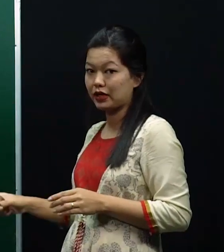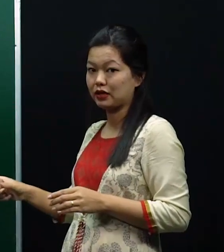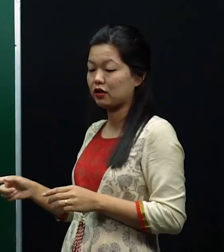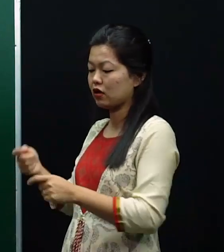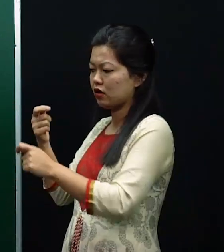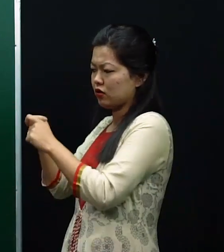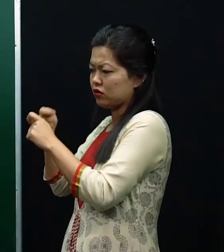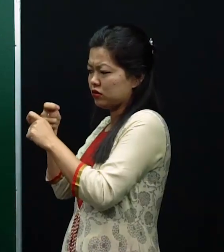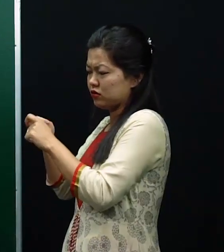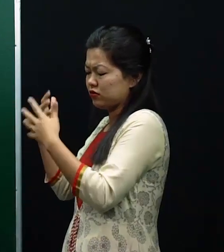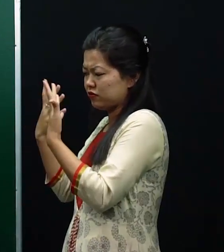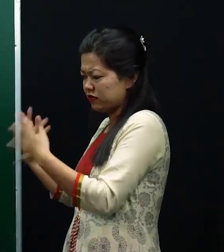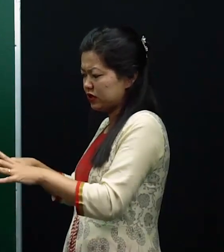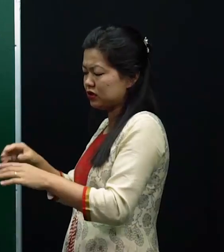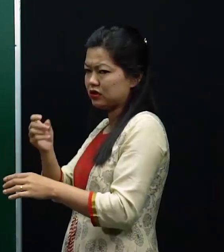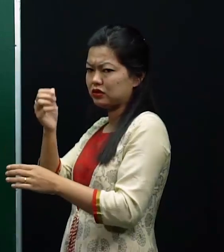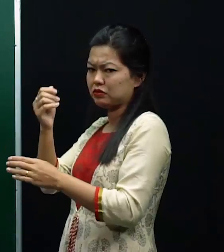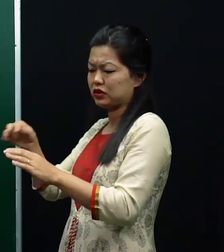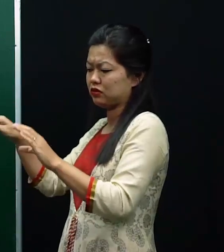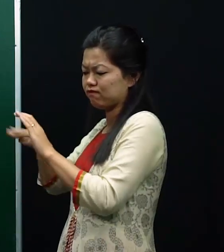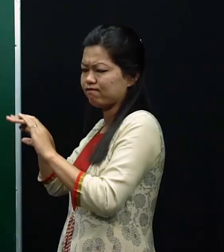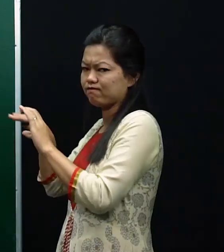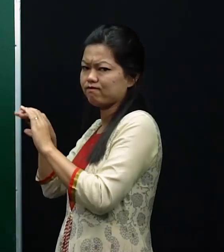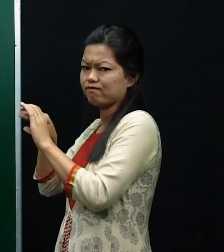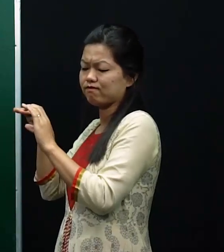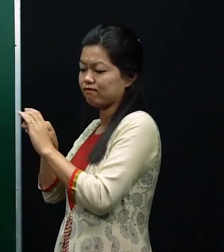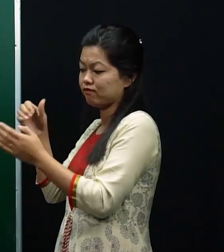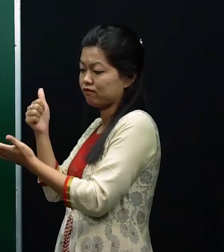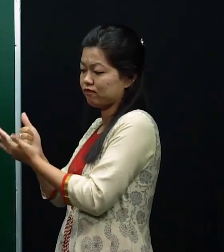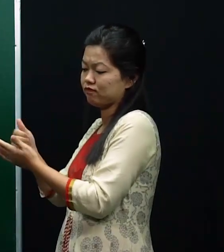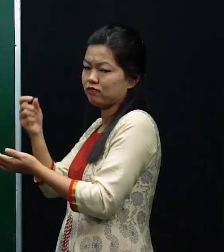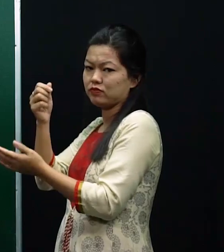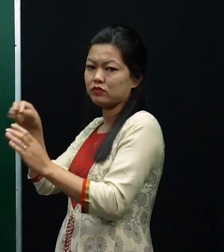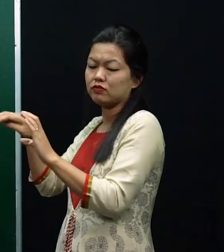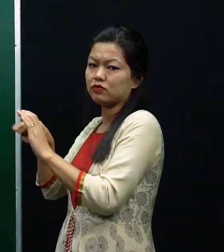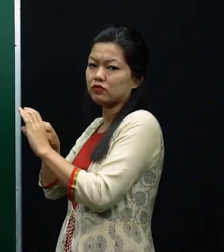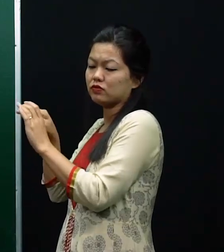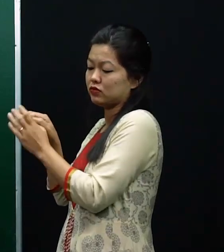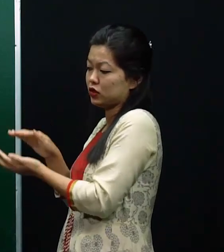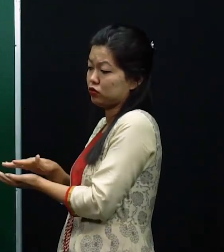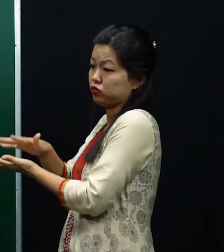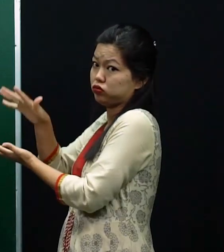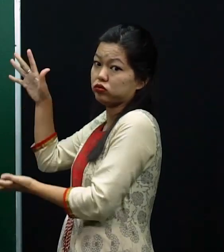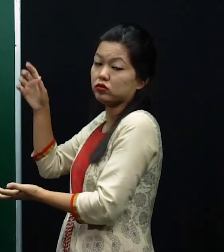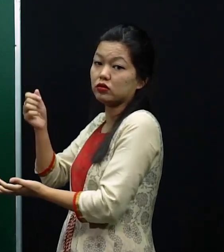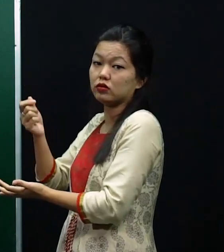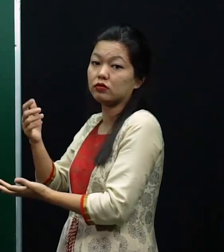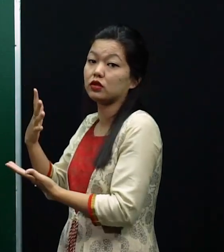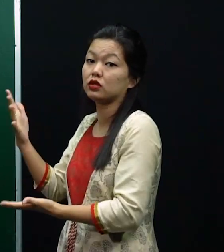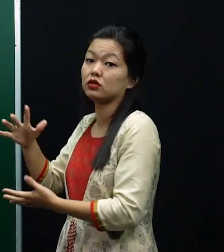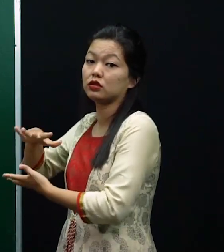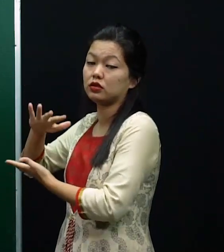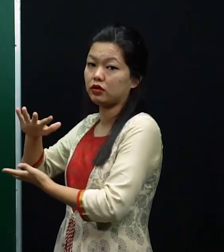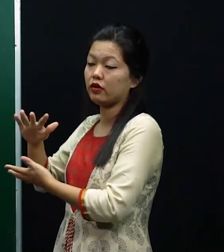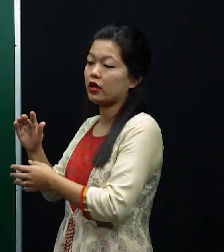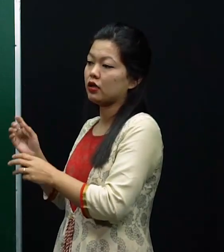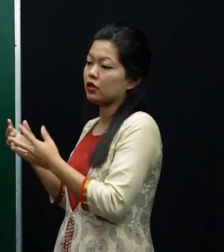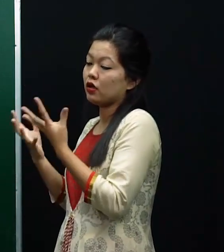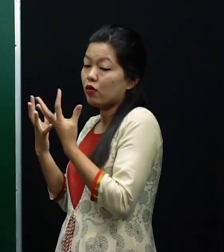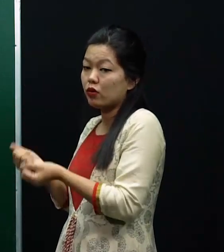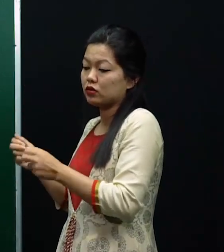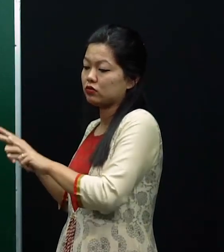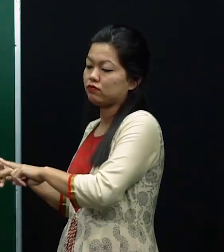well we are settled in other parts of the world or in other parts of the town, you always have an urge to go back to where you were